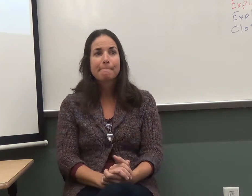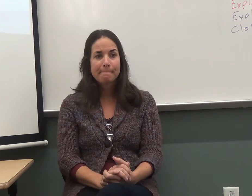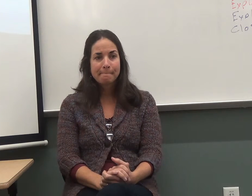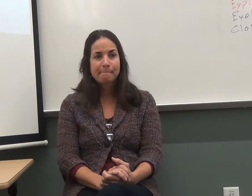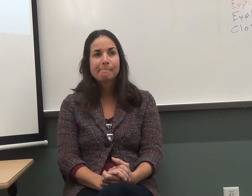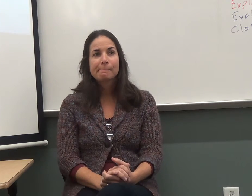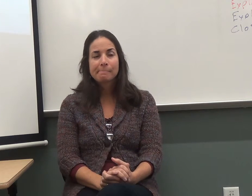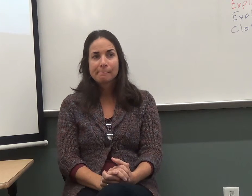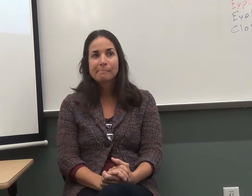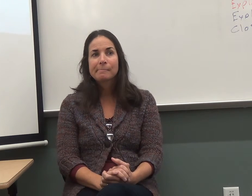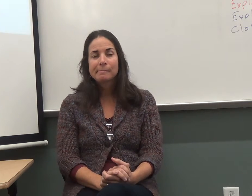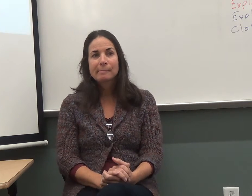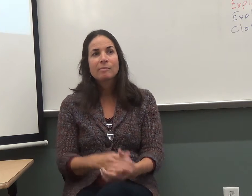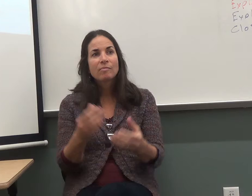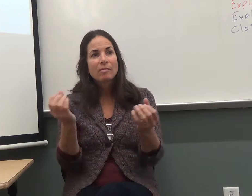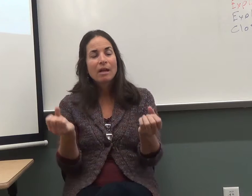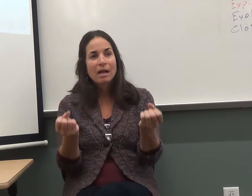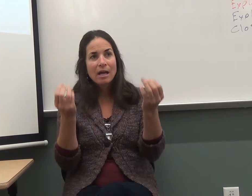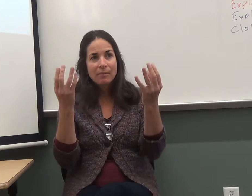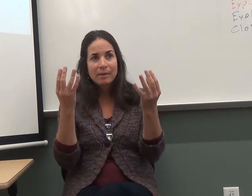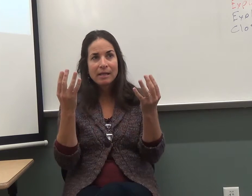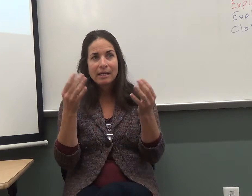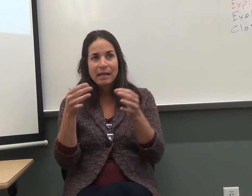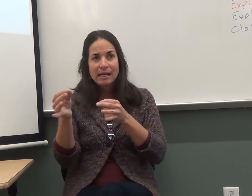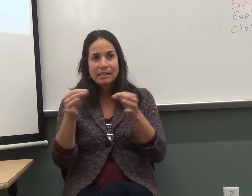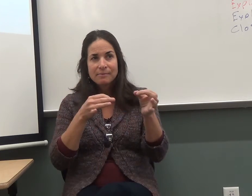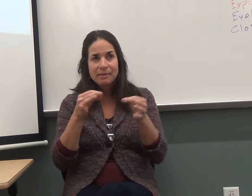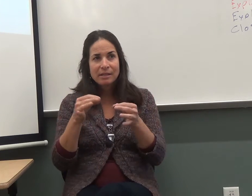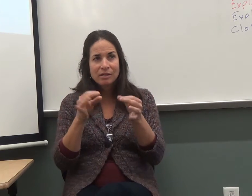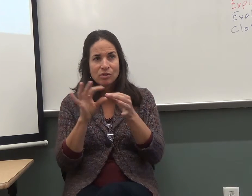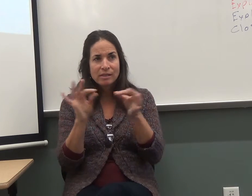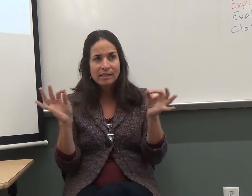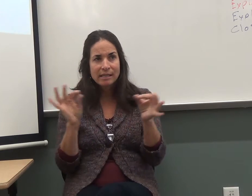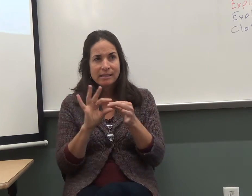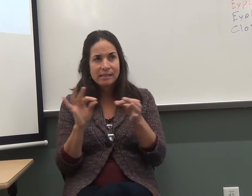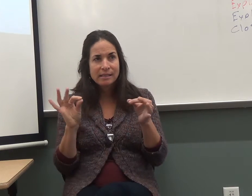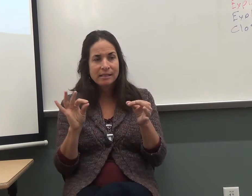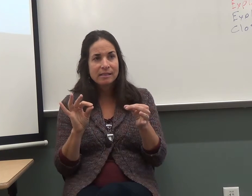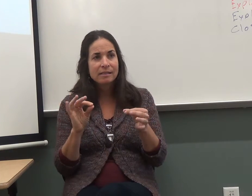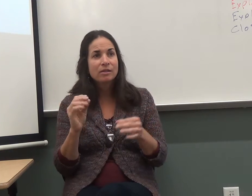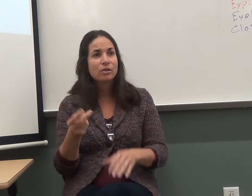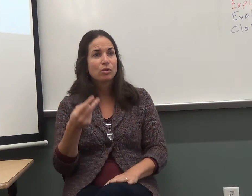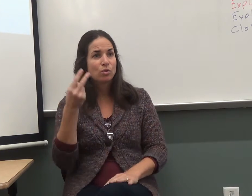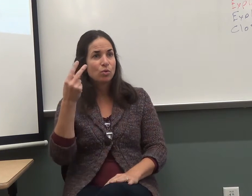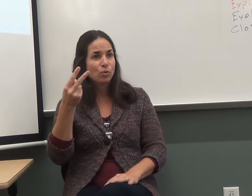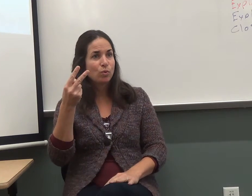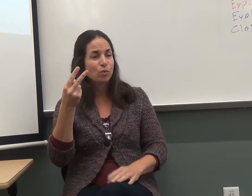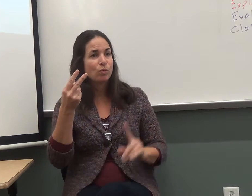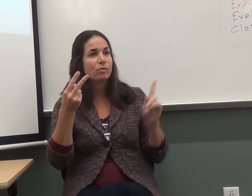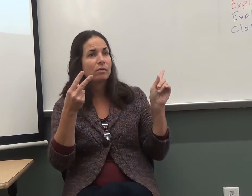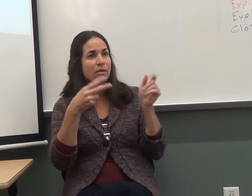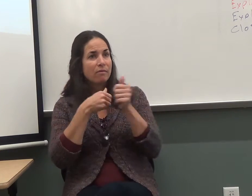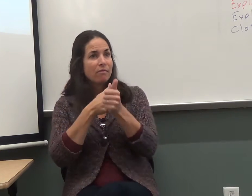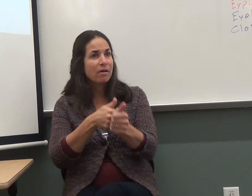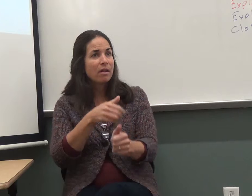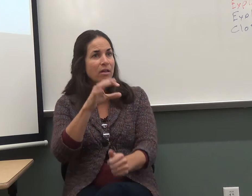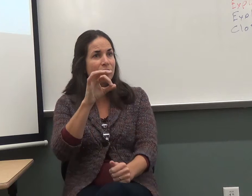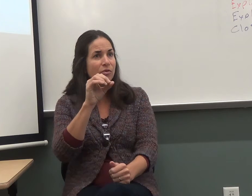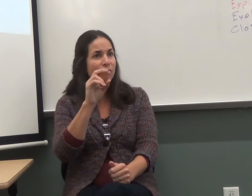Sentence. And how many of those are you going to do? 3. 2. Oh. See over there? Look at there. There's your format, right over there. See it? Topic sentence,